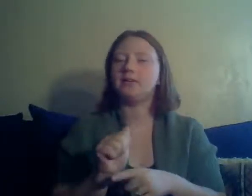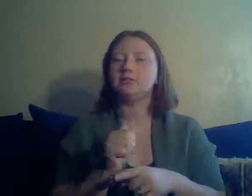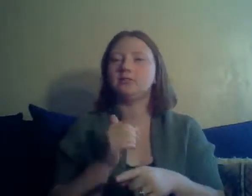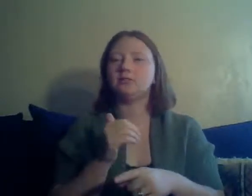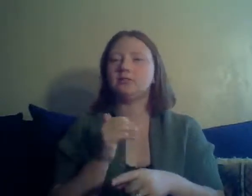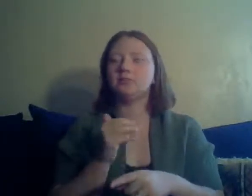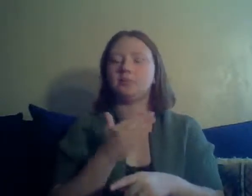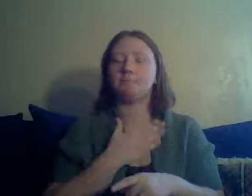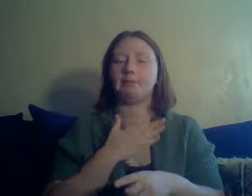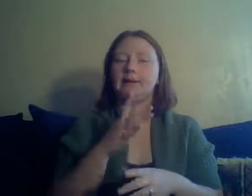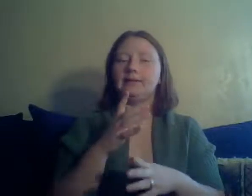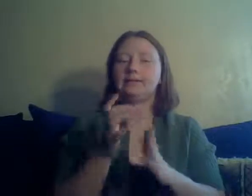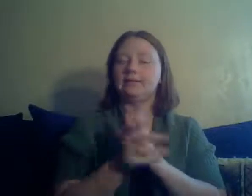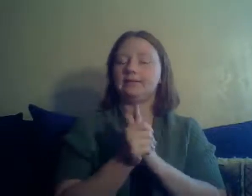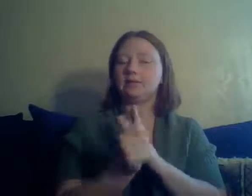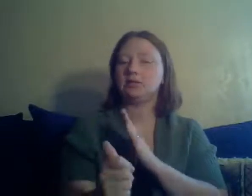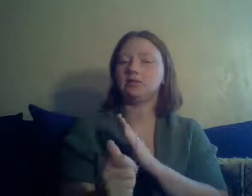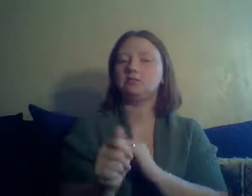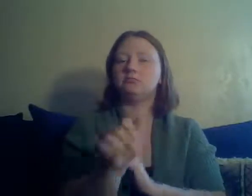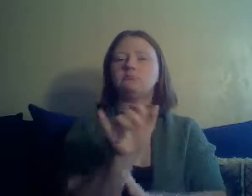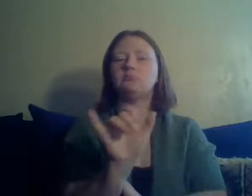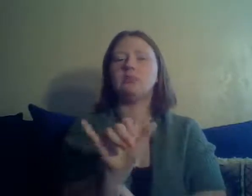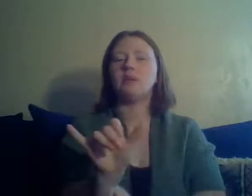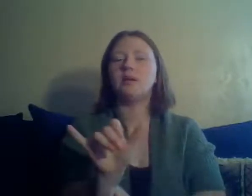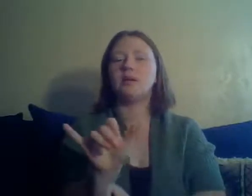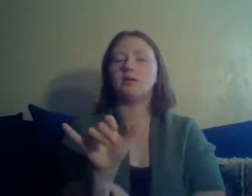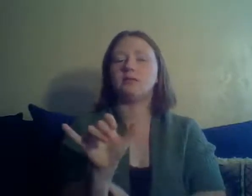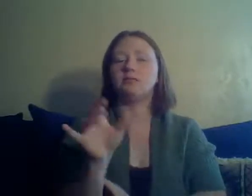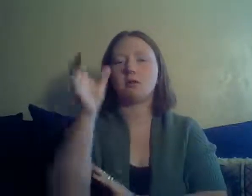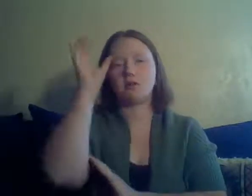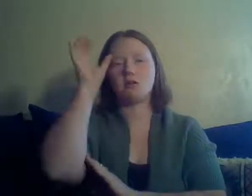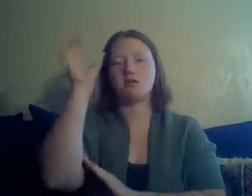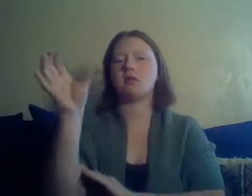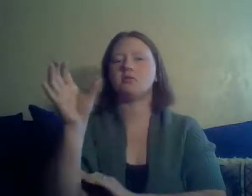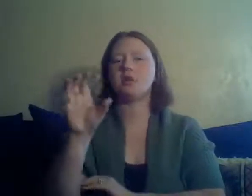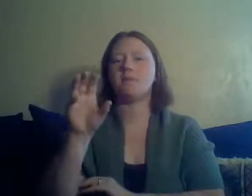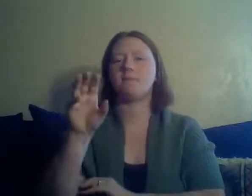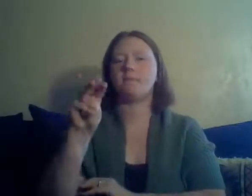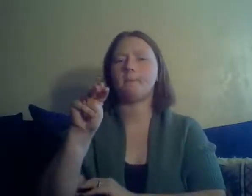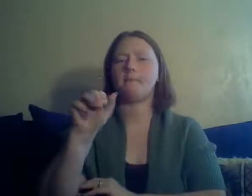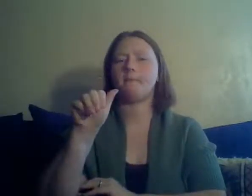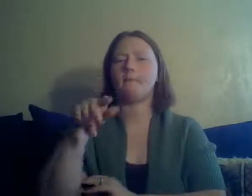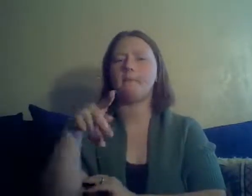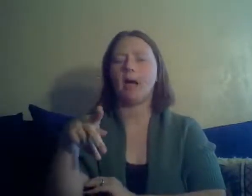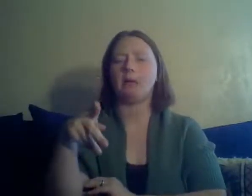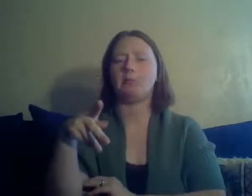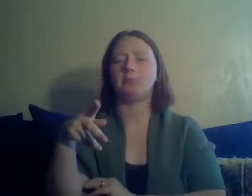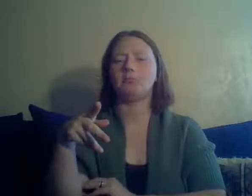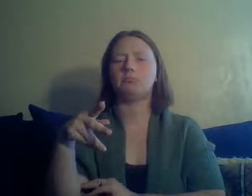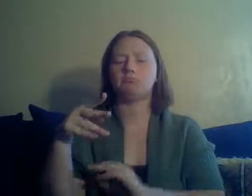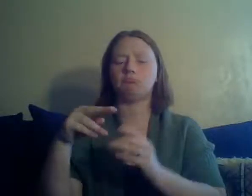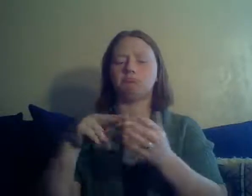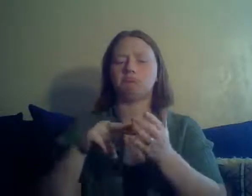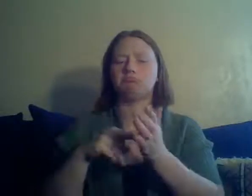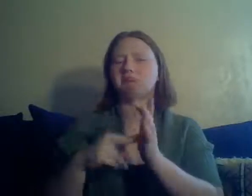mapping. Maybe they'll go find the article, draw a concept map of that article, which means any number of things. It could be